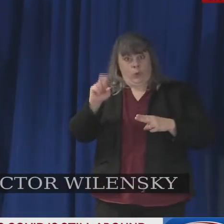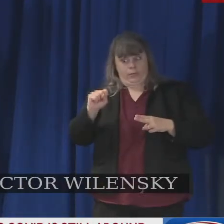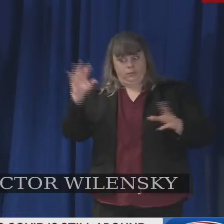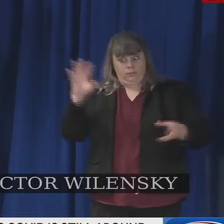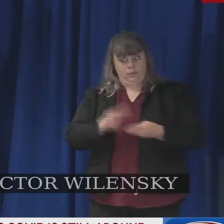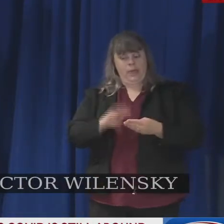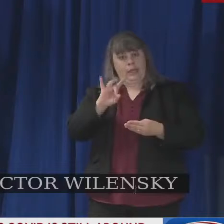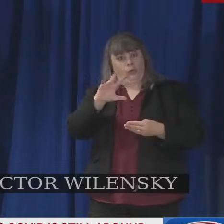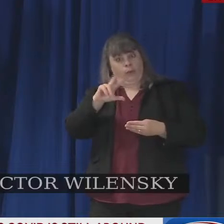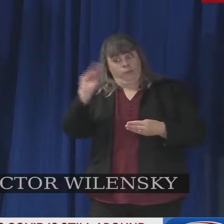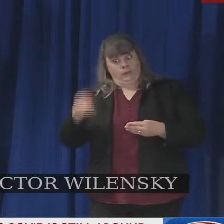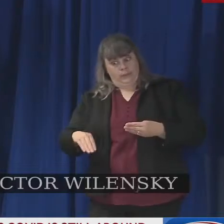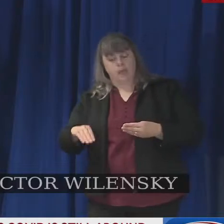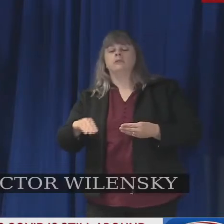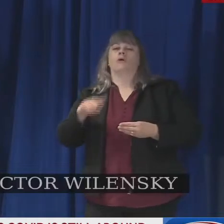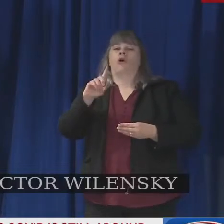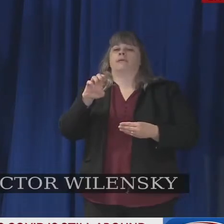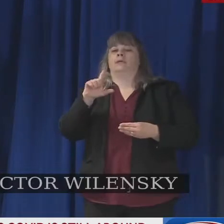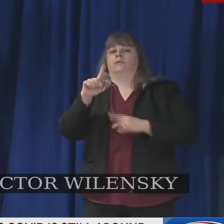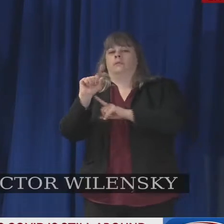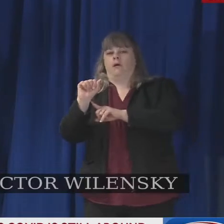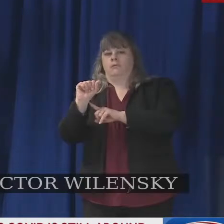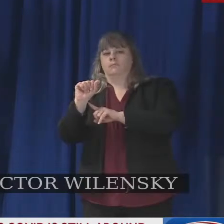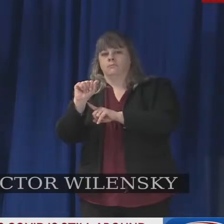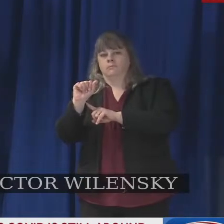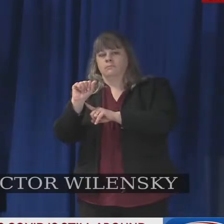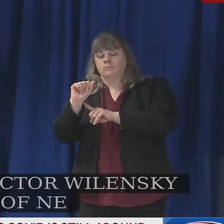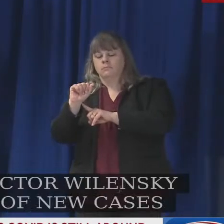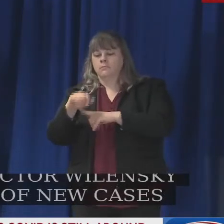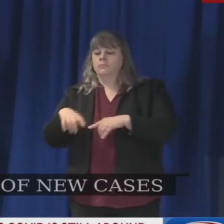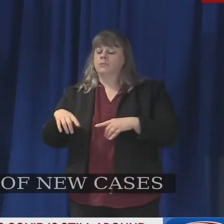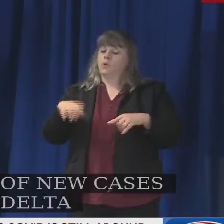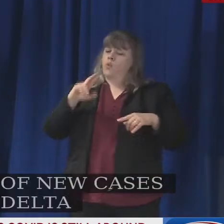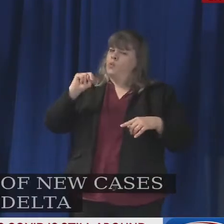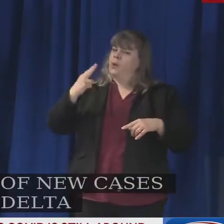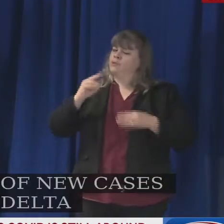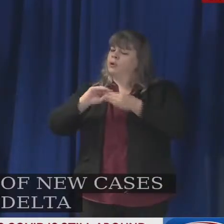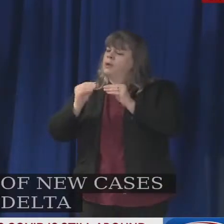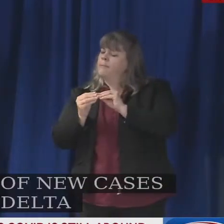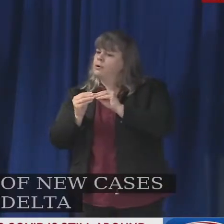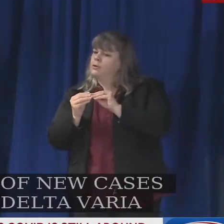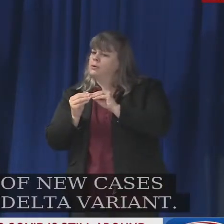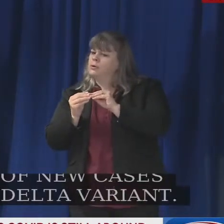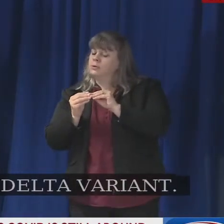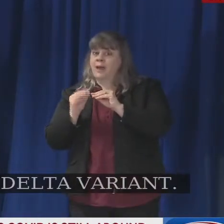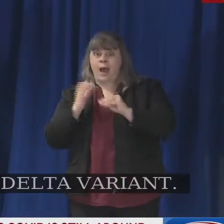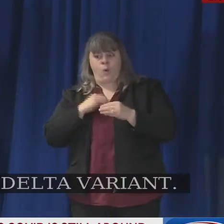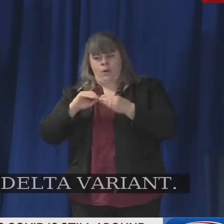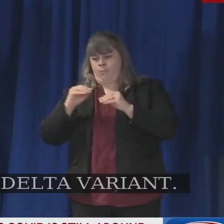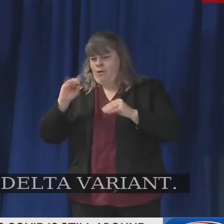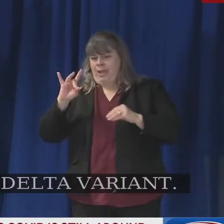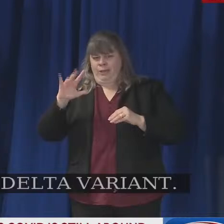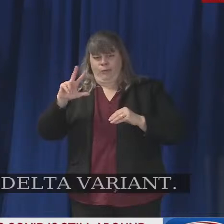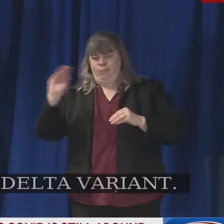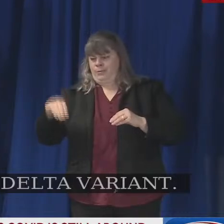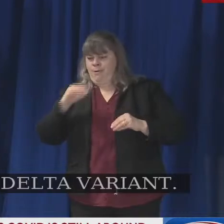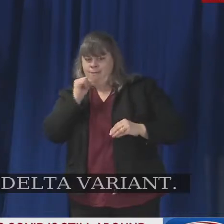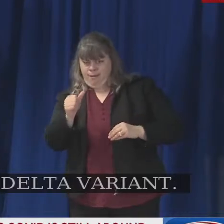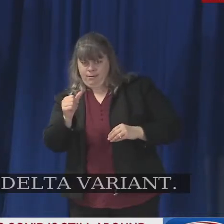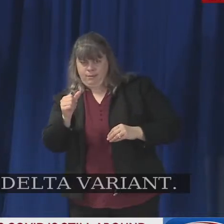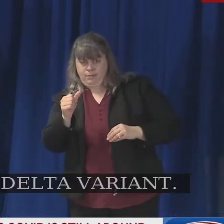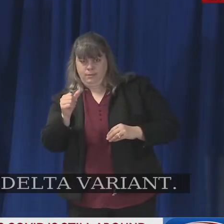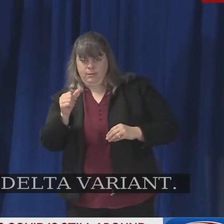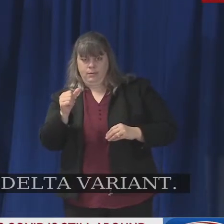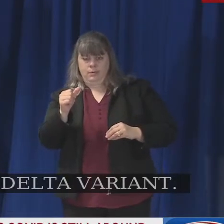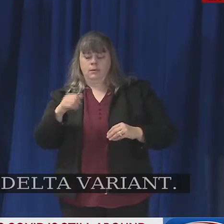Delta variant. Based on the number of Delta variant cases we have in New Hampshire, we're significantly lower than that